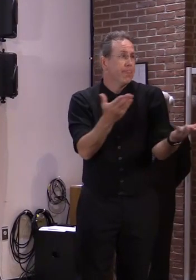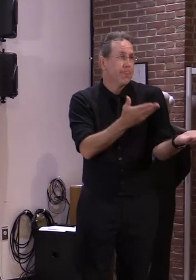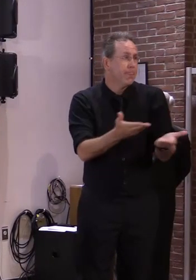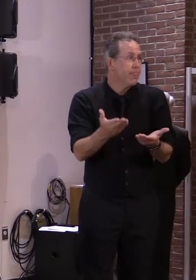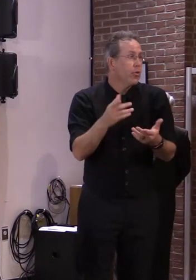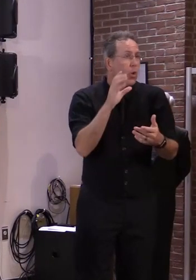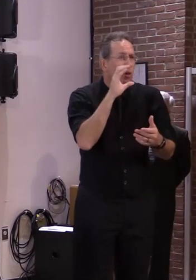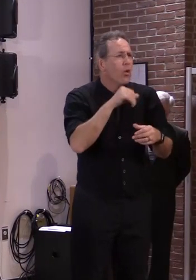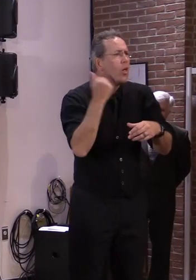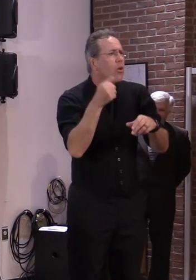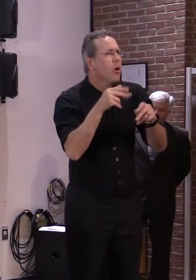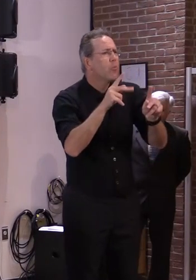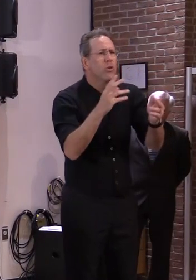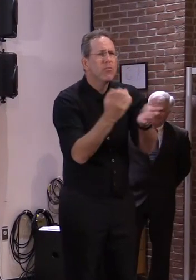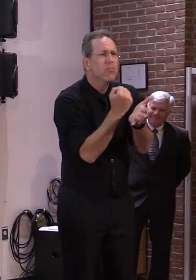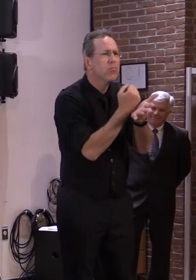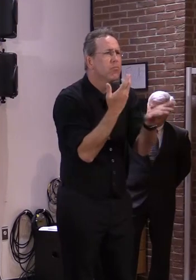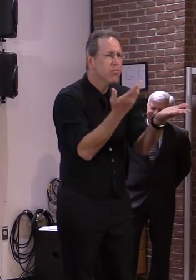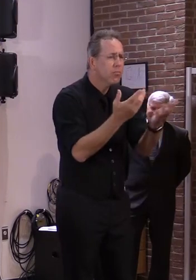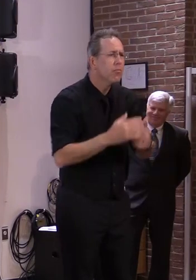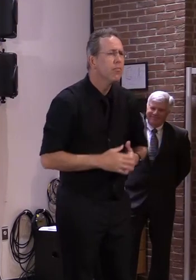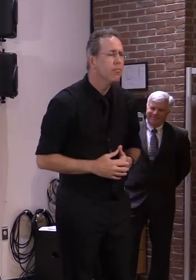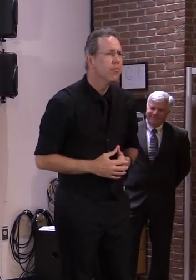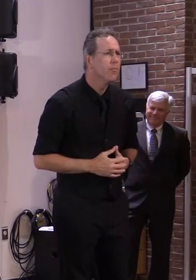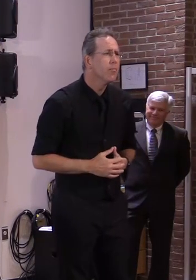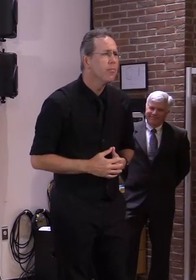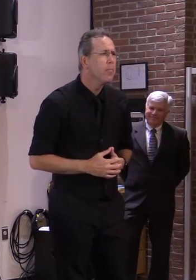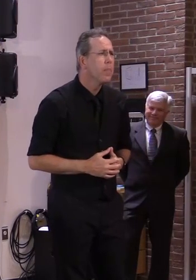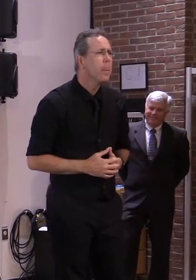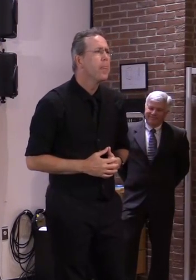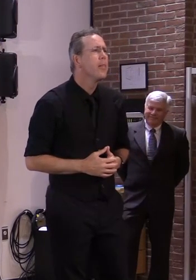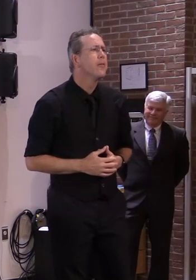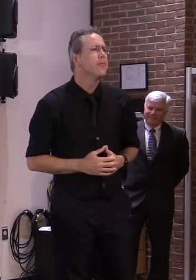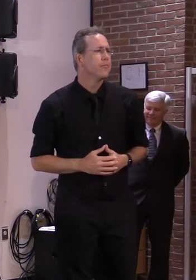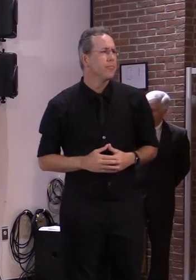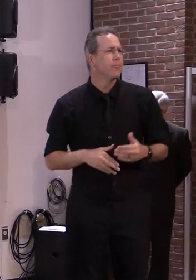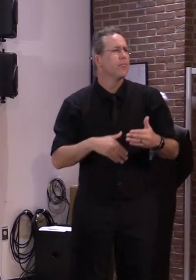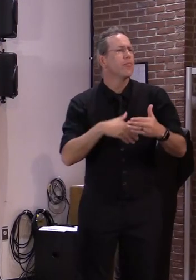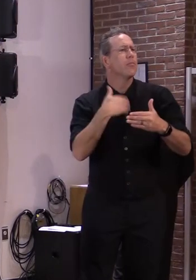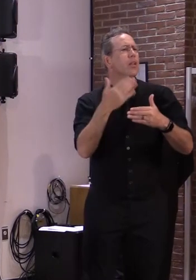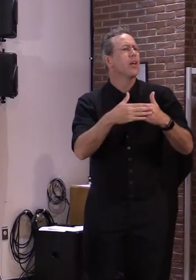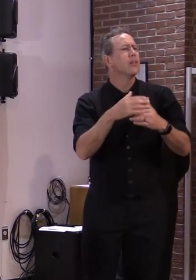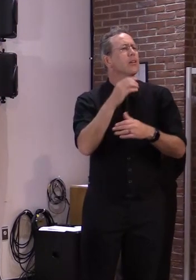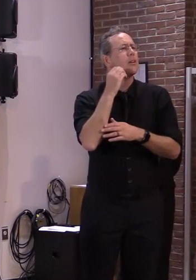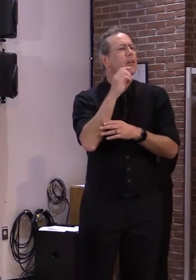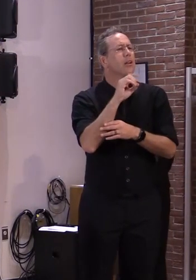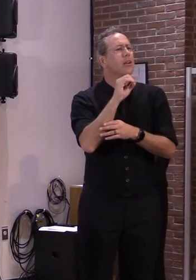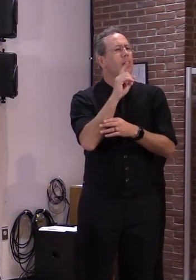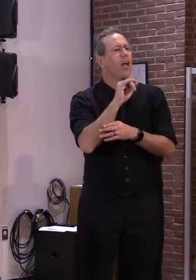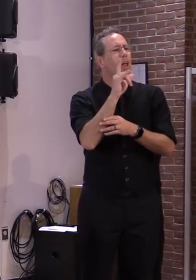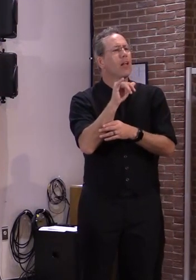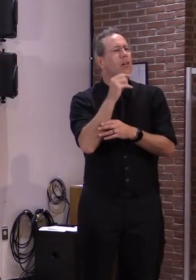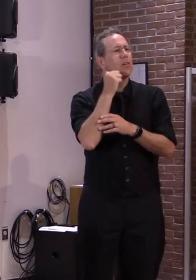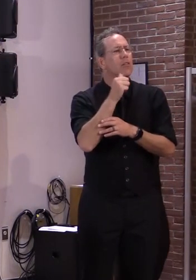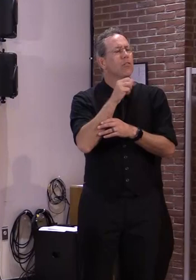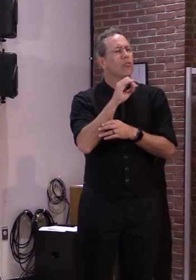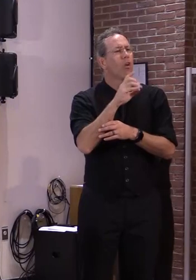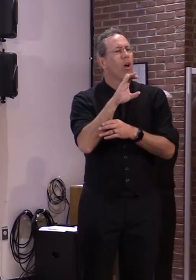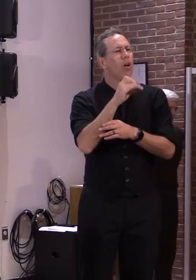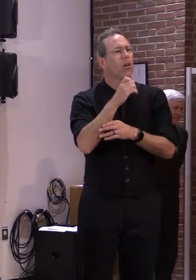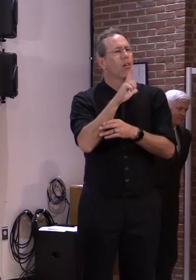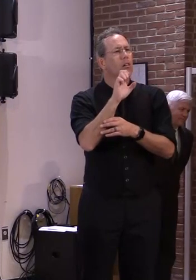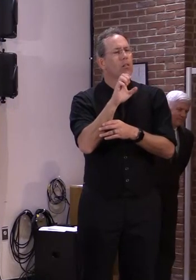Guy Page, Vermont Daily Chronicle. Okay.